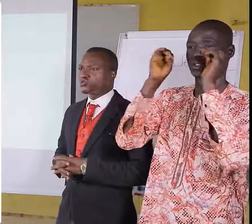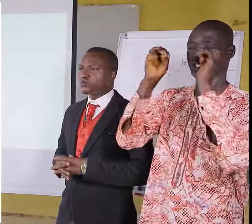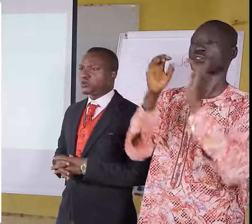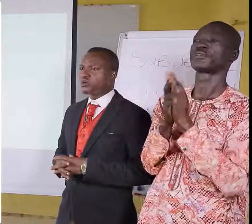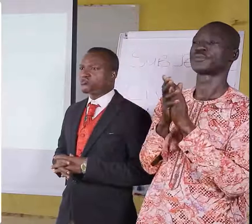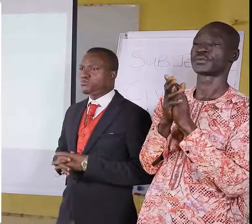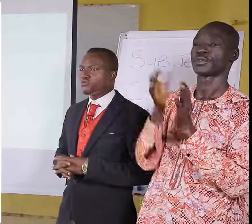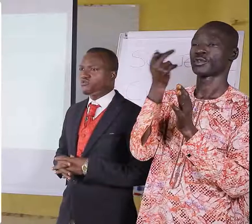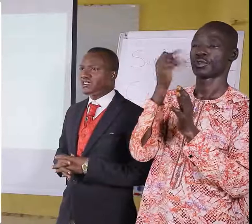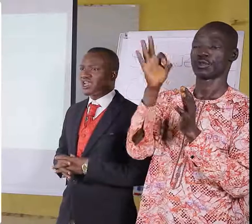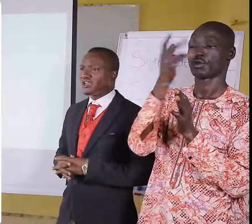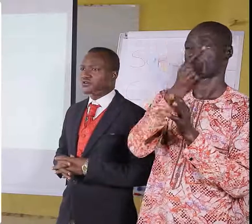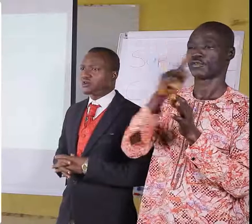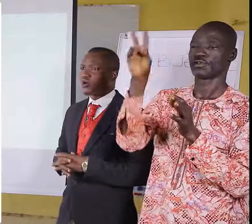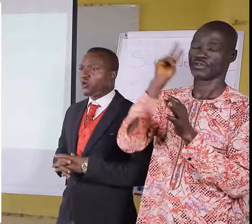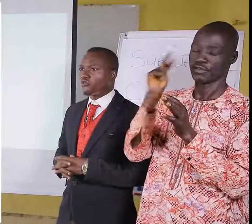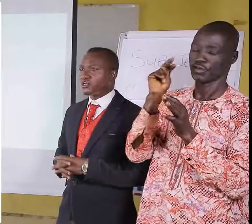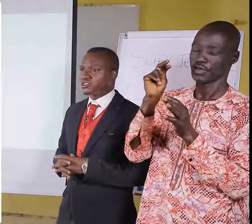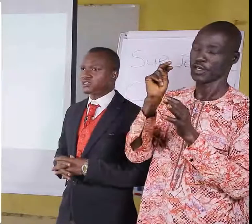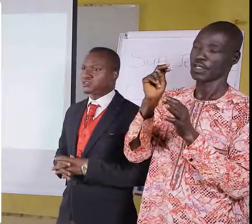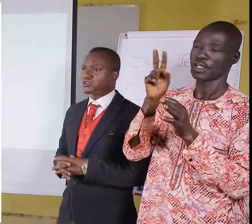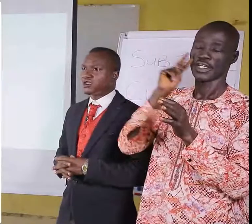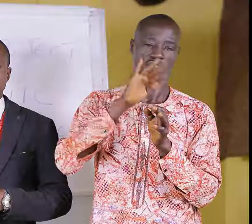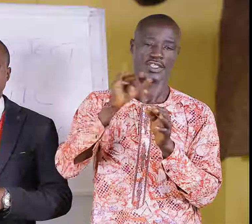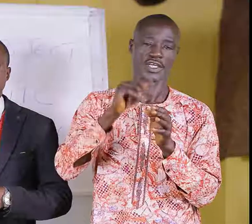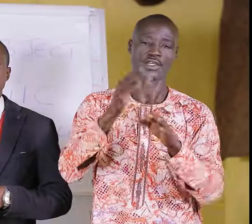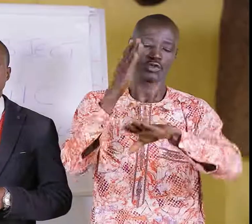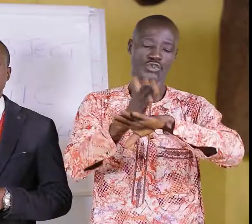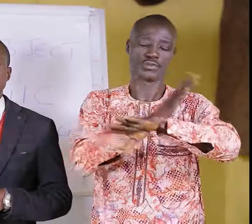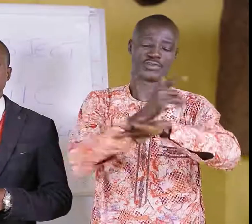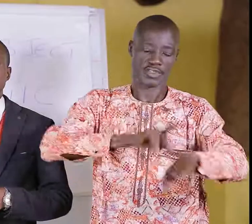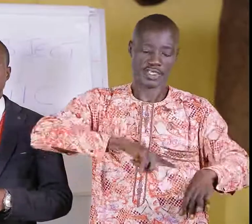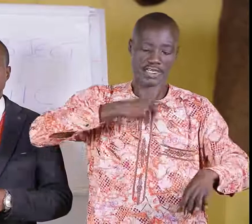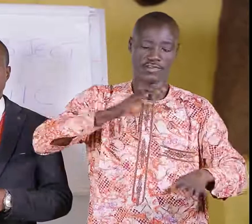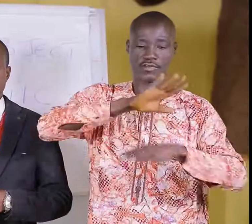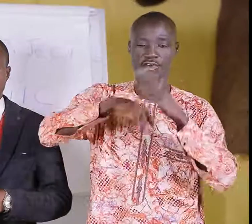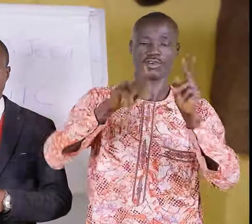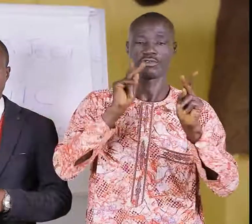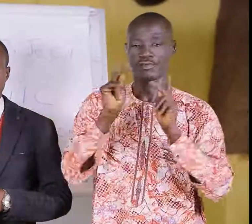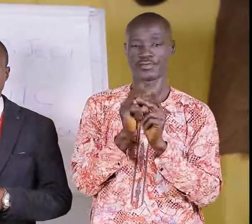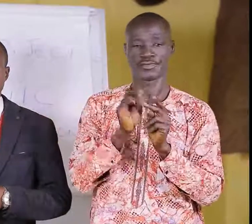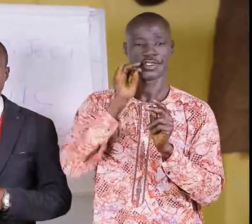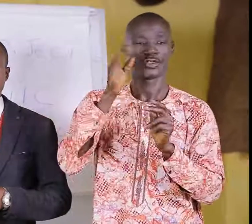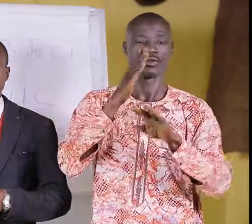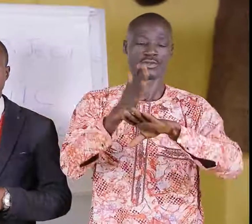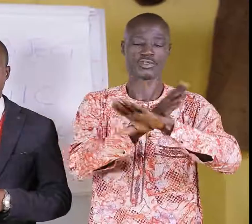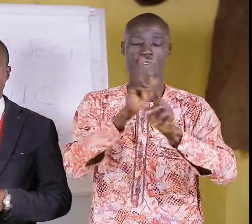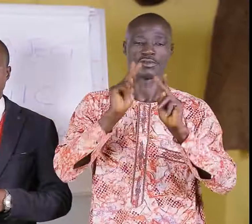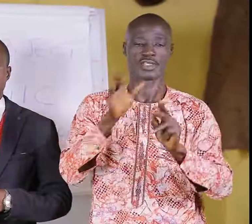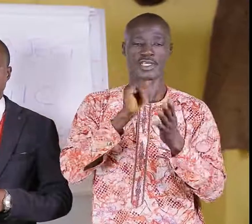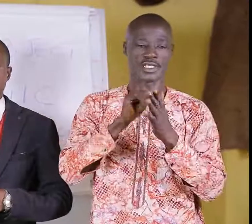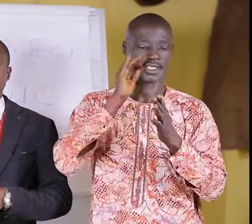be used to improve the lives of citizens. So it simply means he was a progressive person. He believed so much